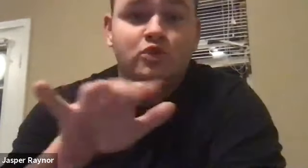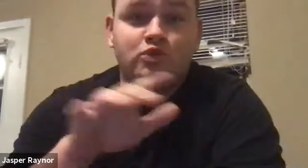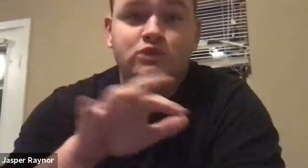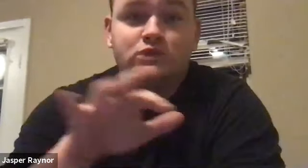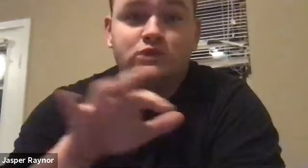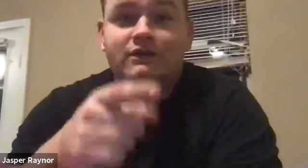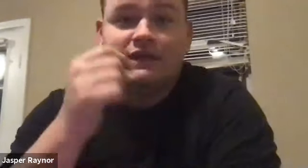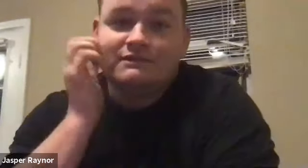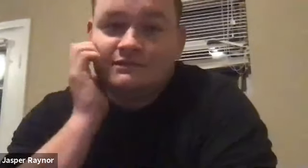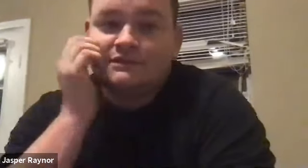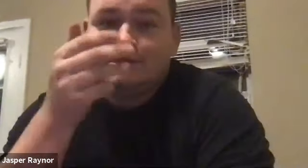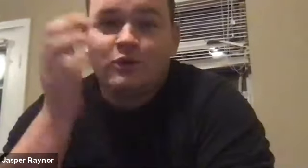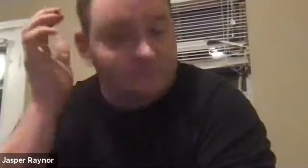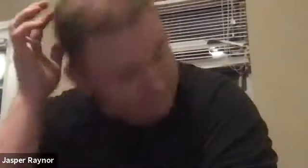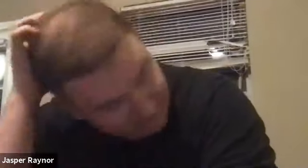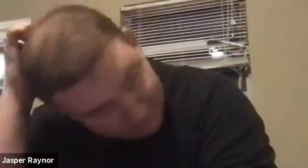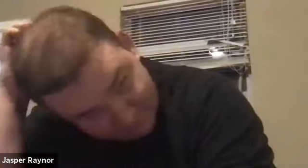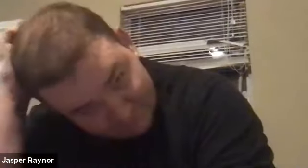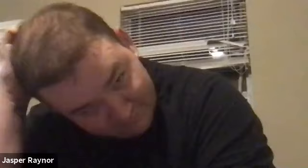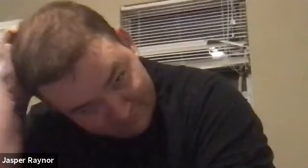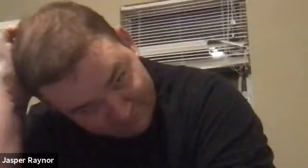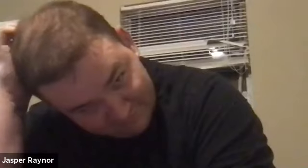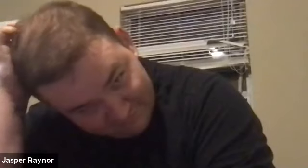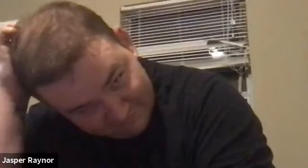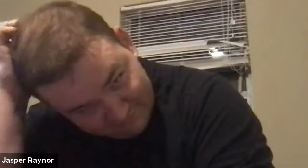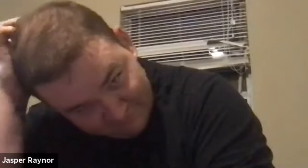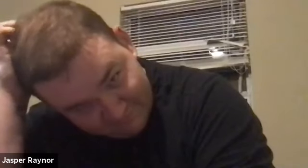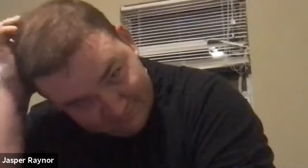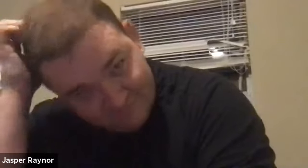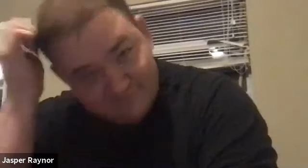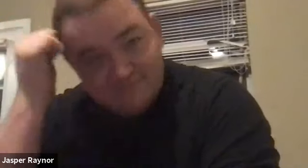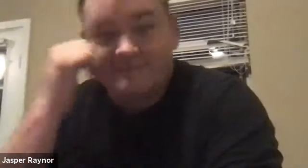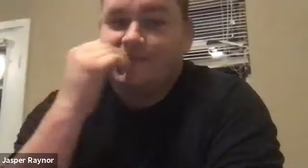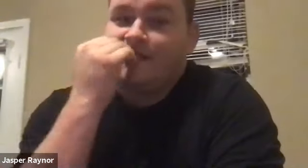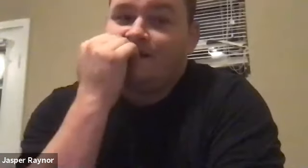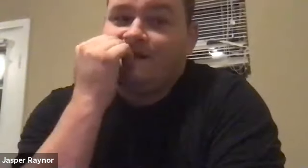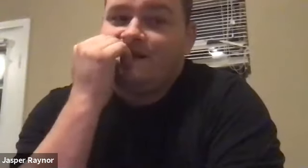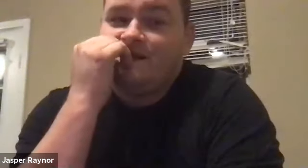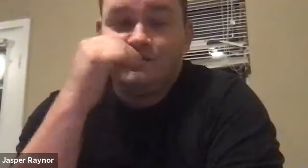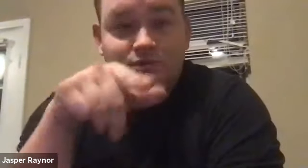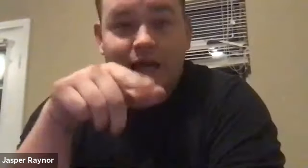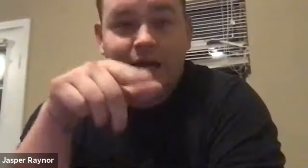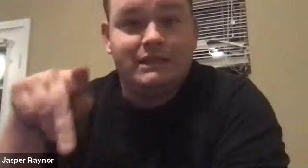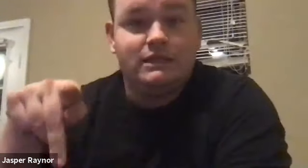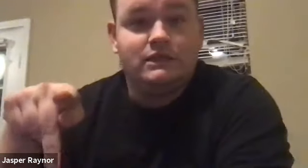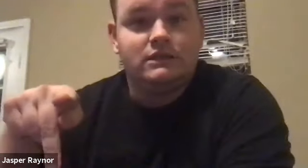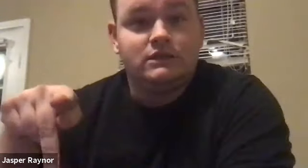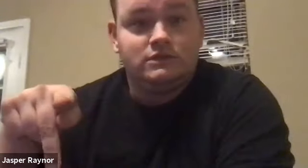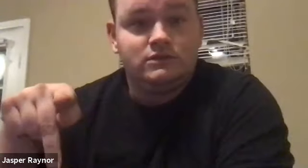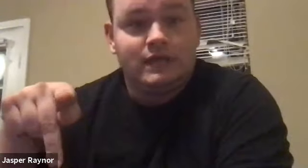You spelling it right? Keep on. I gotta remember the sound for P. I forget. You just You did it. sound P. Is it? You Oh, sound